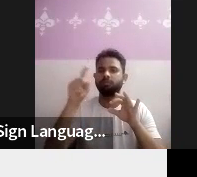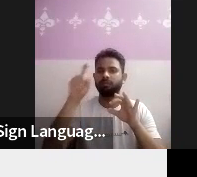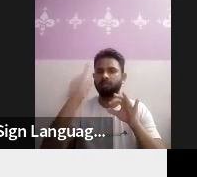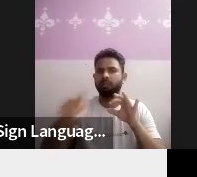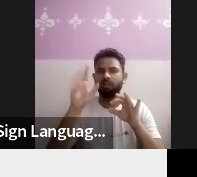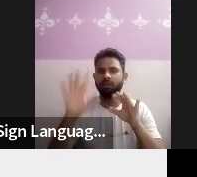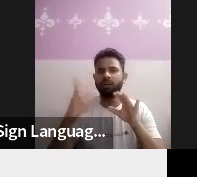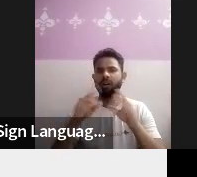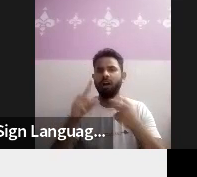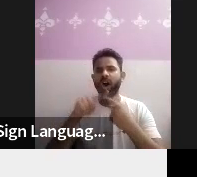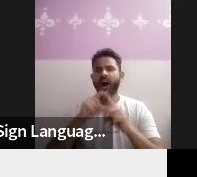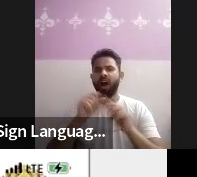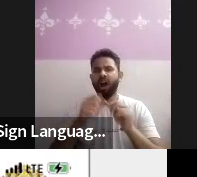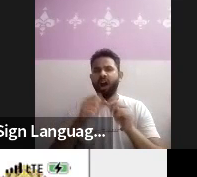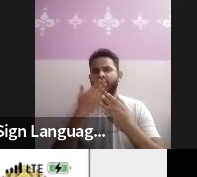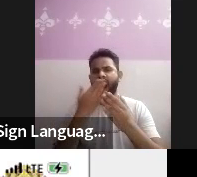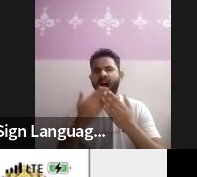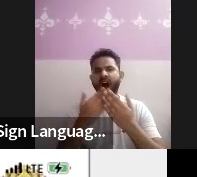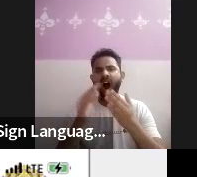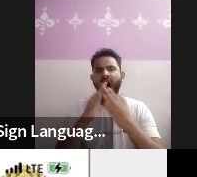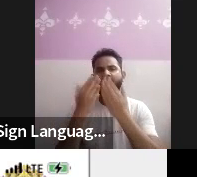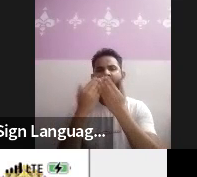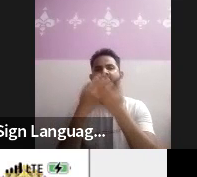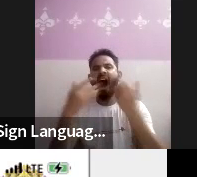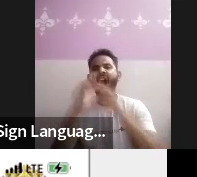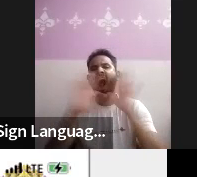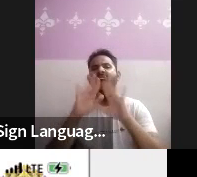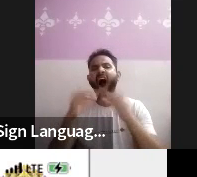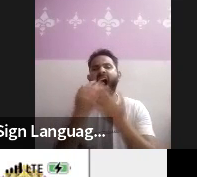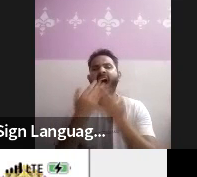yes. So this is the